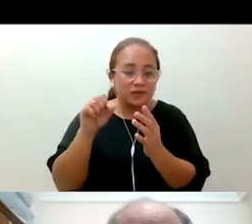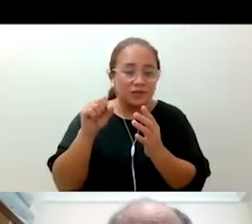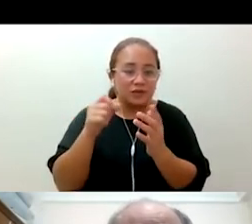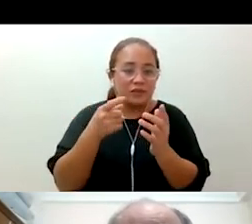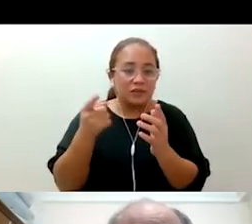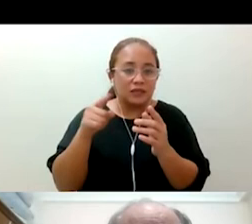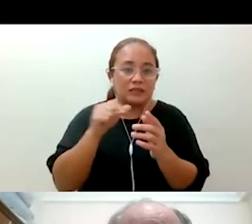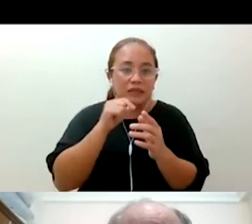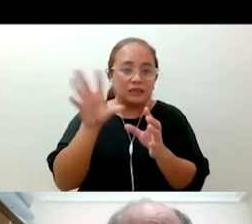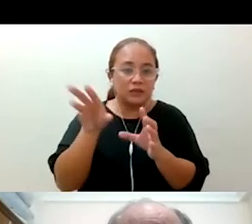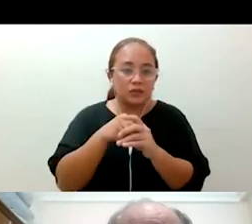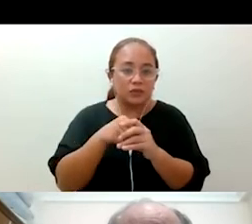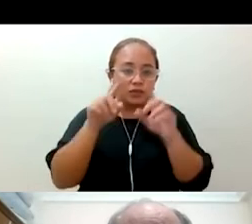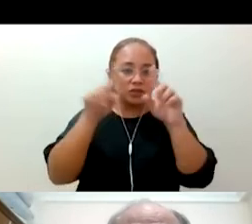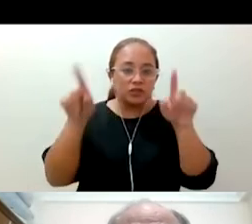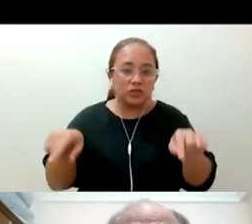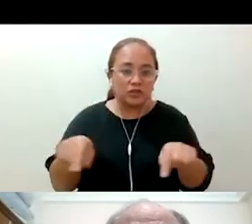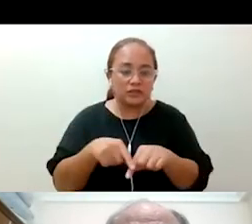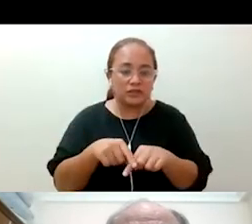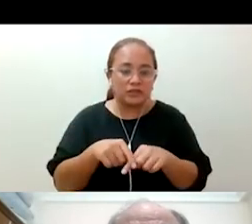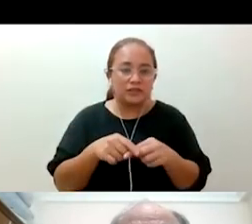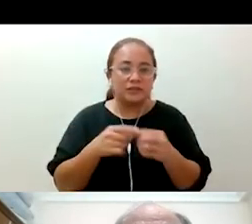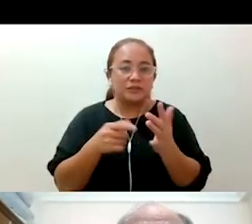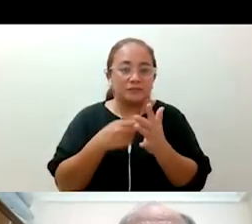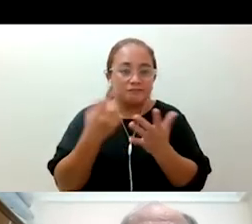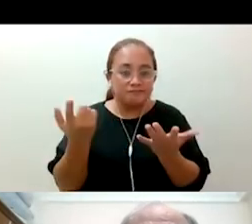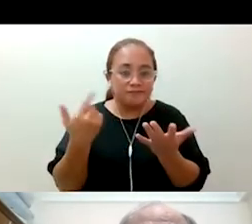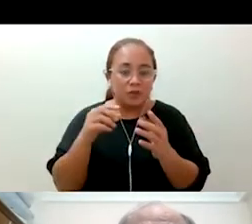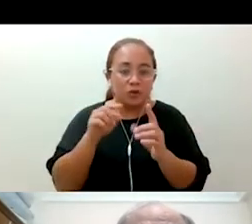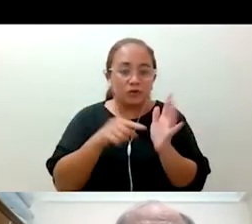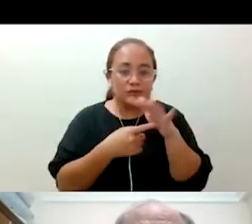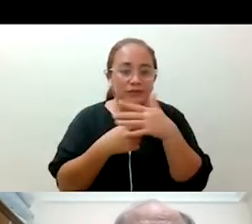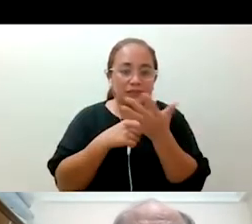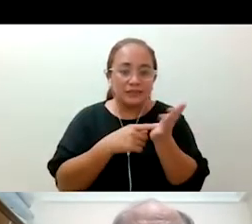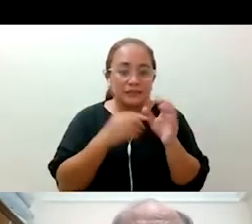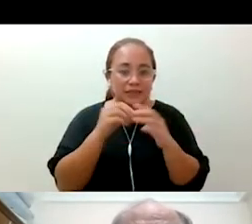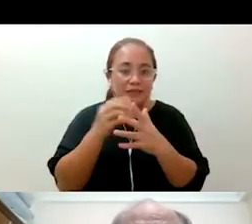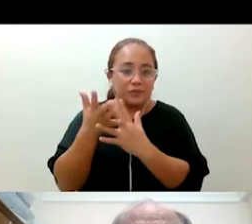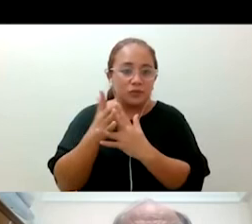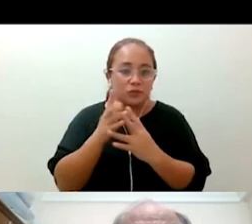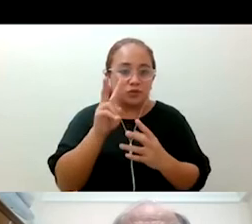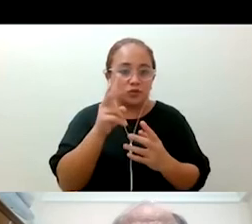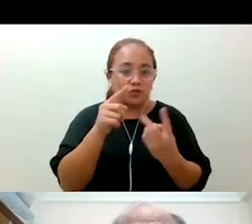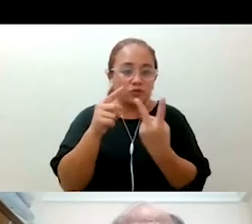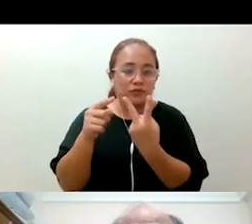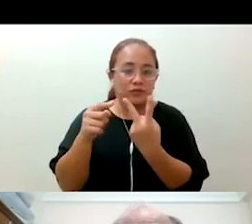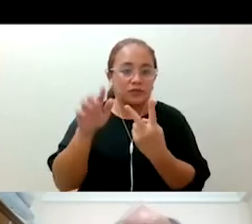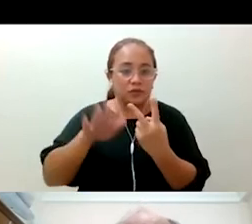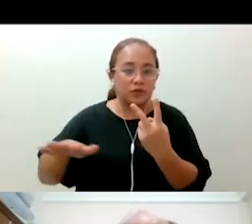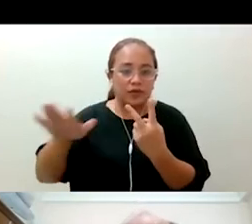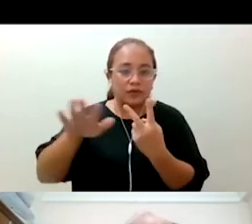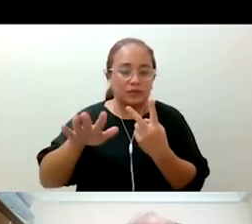So they are not included in the chart. Occasionally, an orientation will be in between two of these locations and will